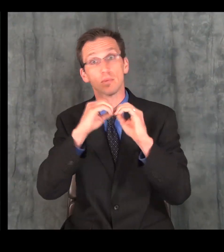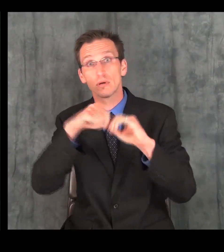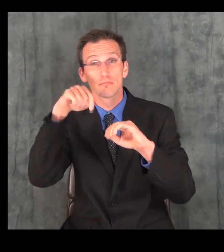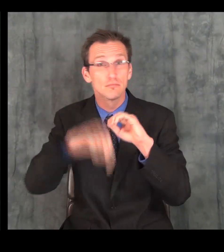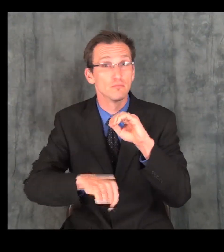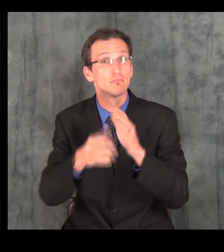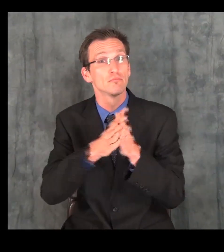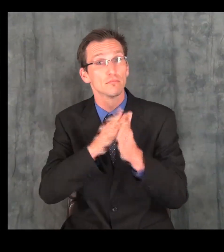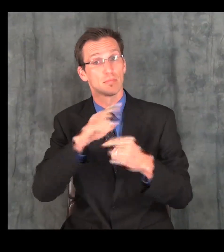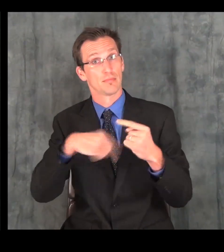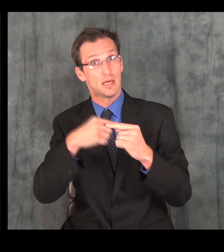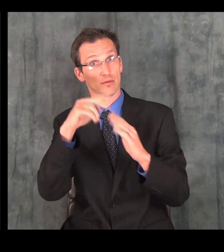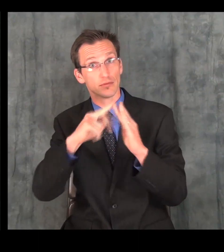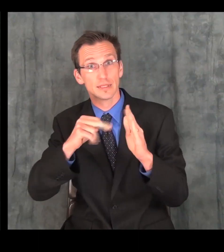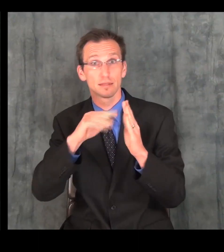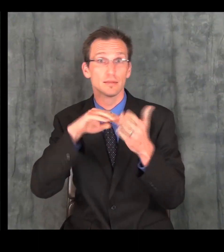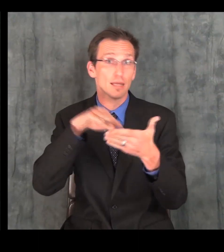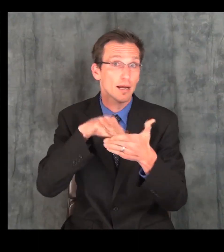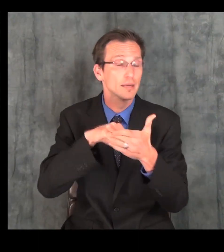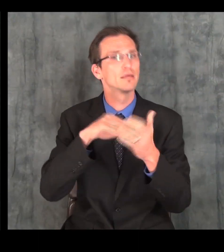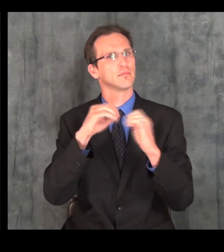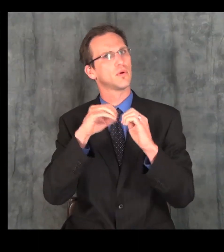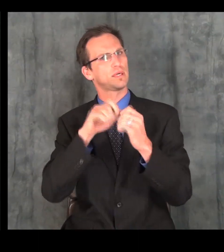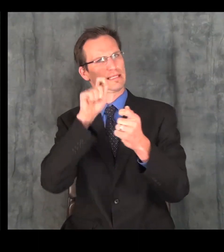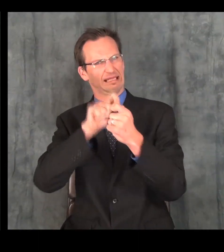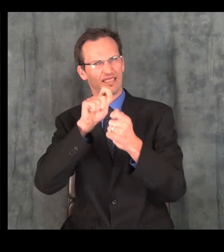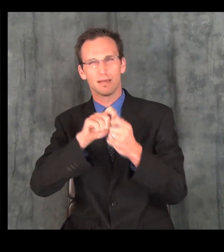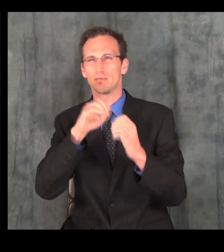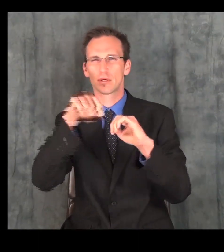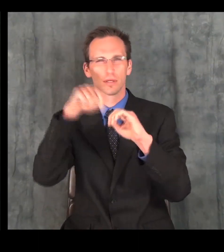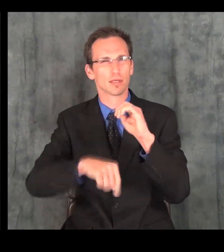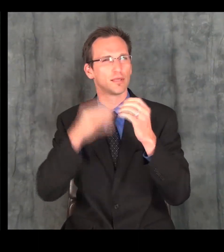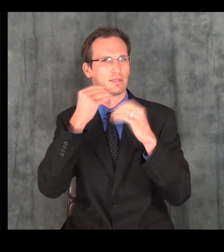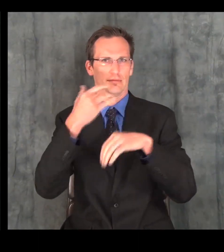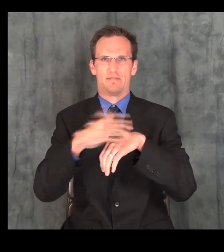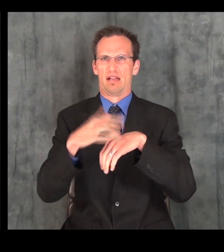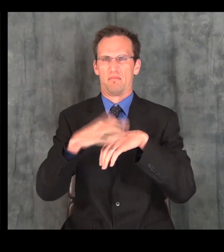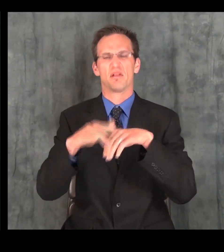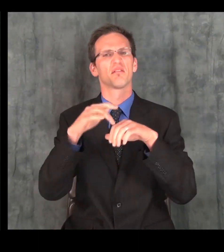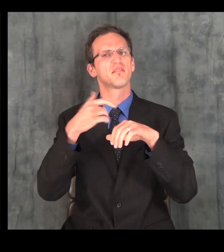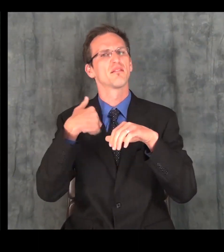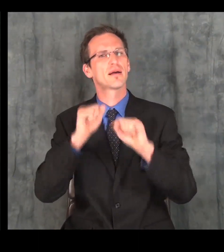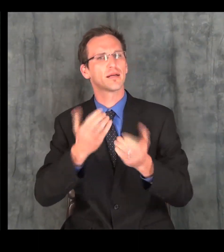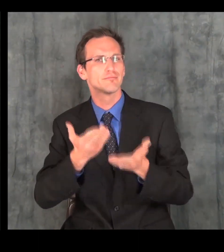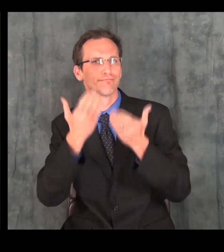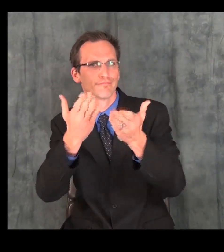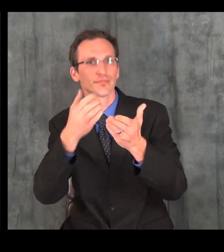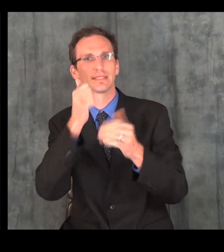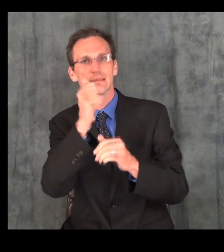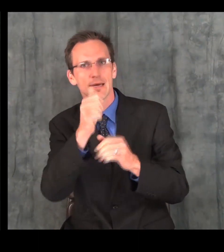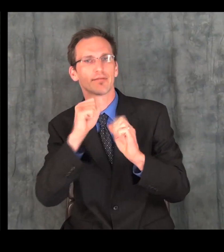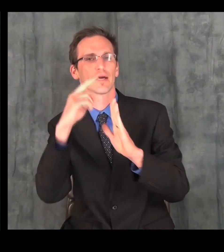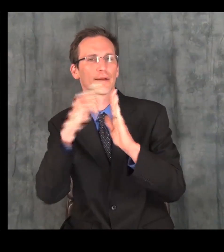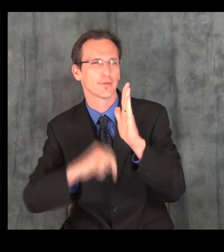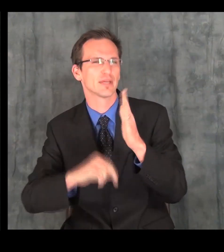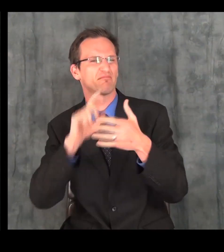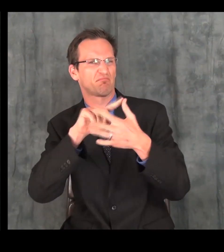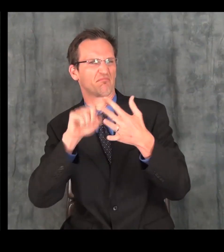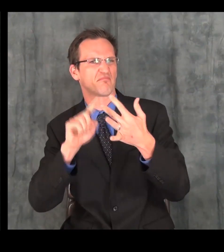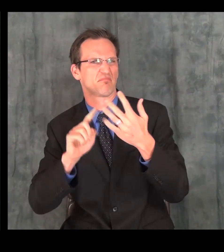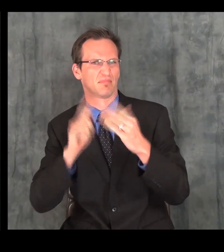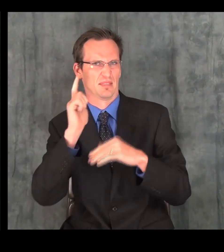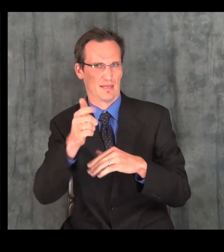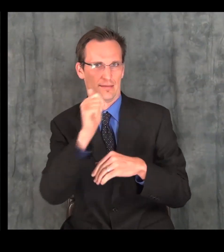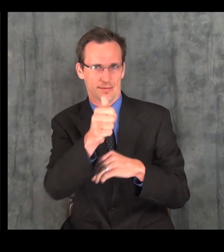more detail, there is more detail available for you in a couple of different publications that you can follow up with. So for now I'll talk